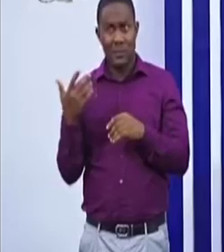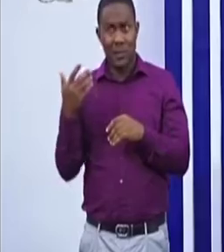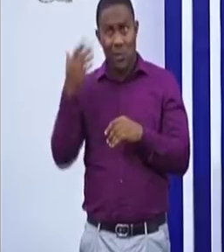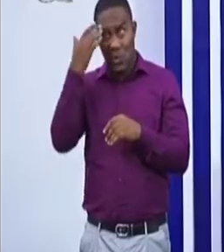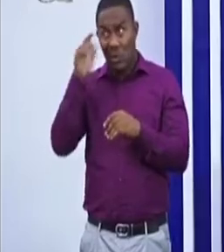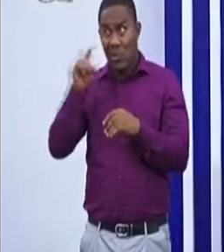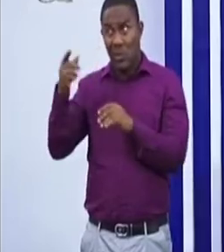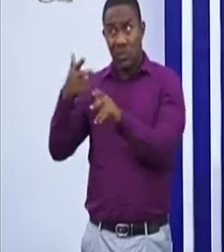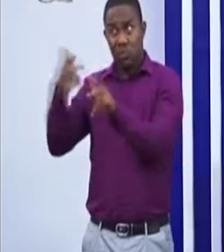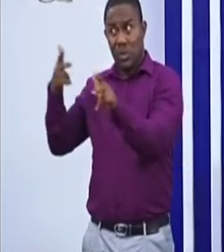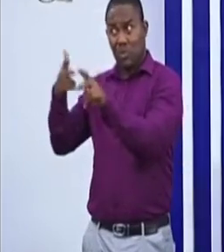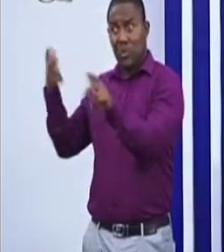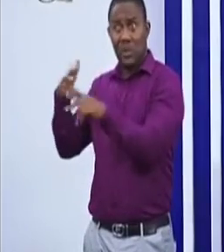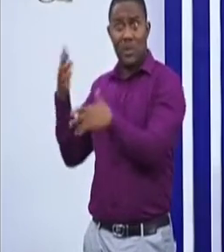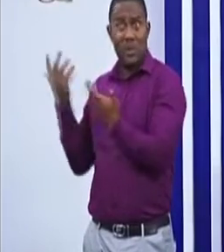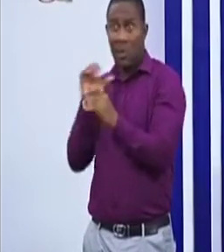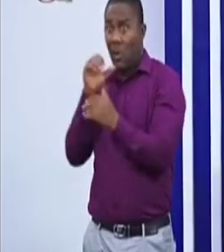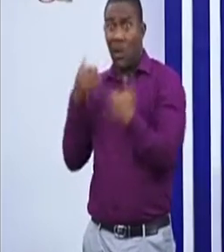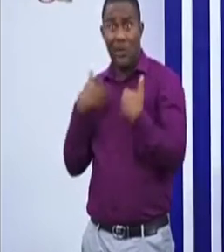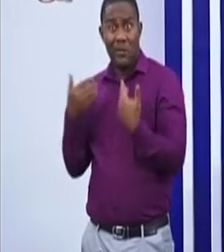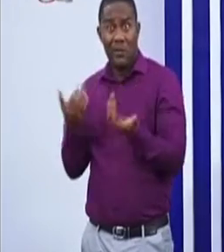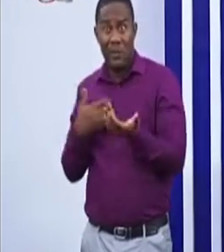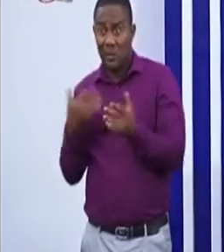ye kan say online ye kan say otwi